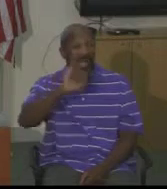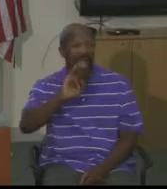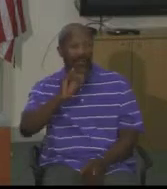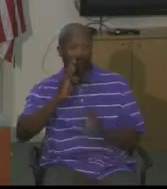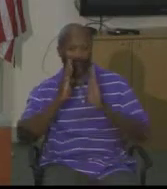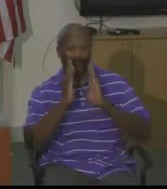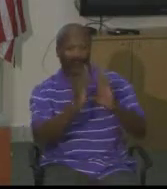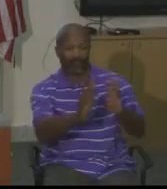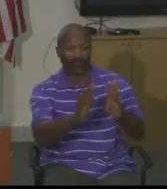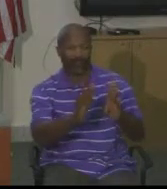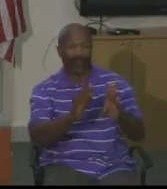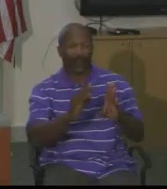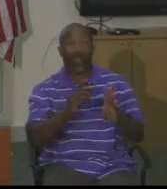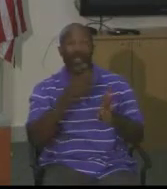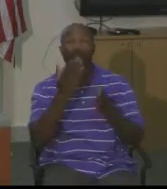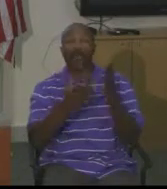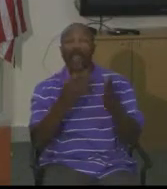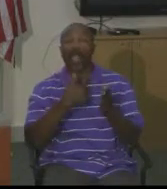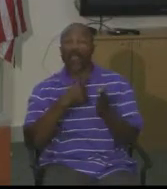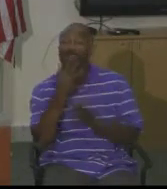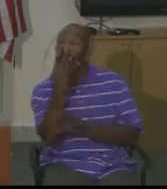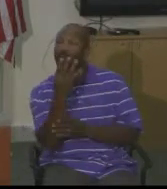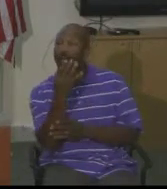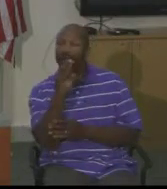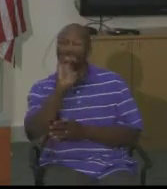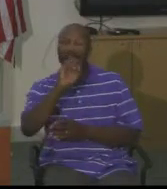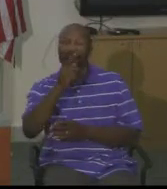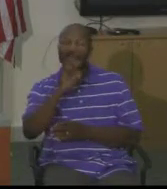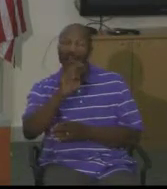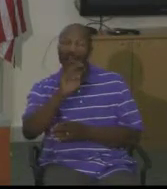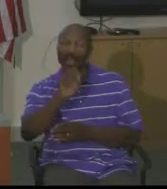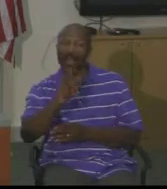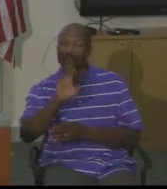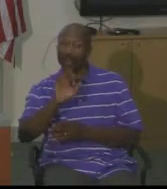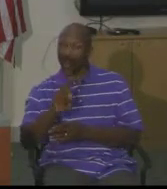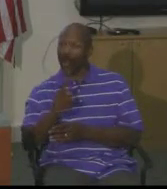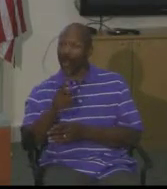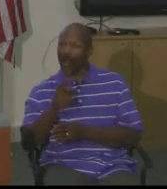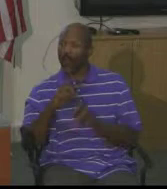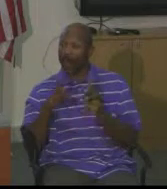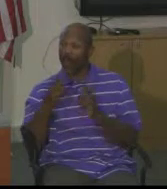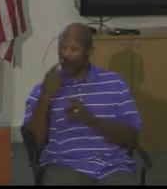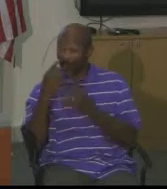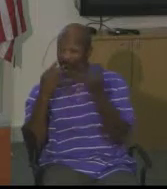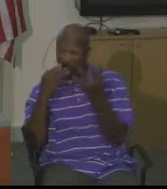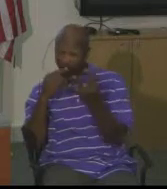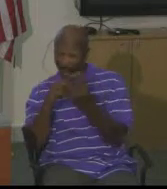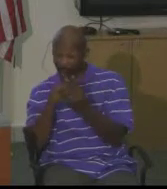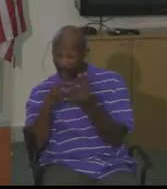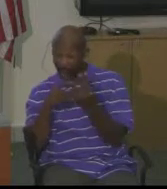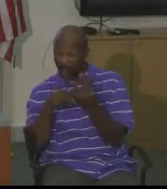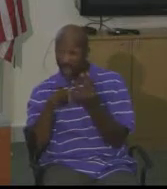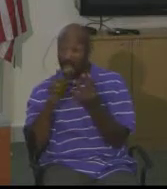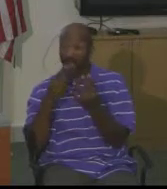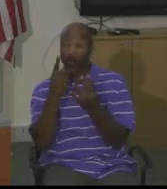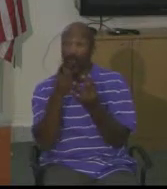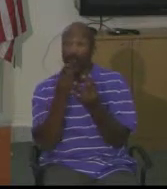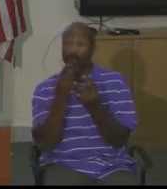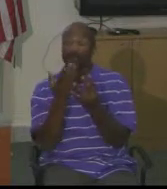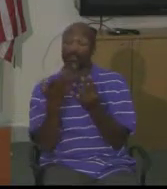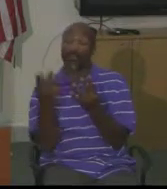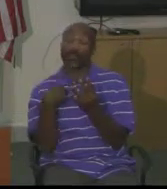And then somebody might make a 4 Ethernet connector card. But to do a 4 Ethernet card, I can do one of 2